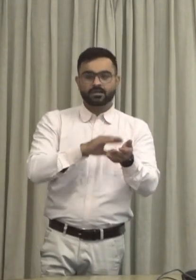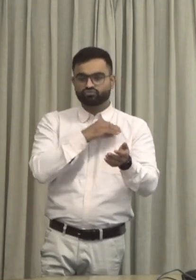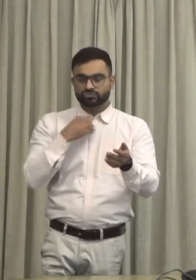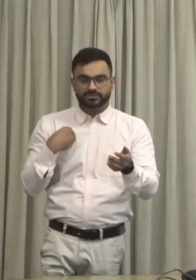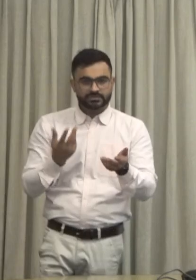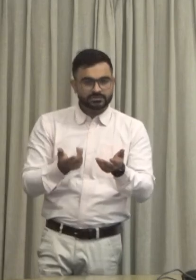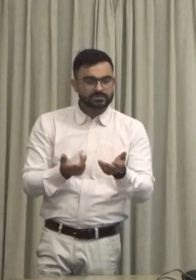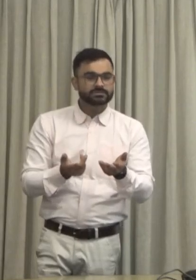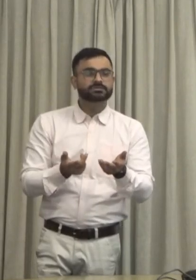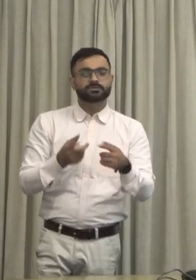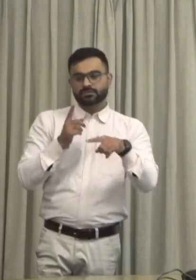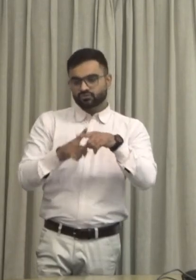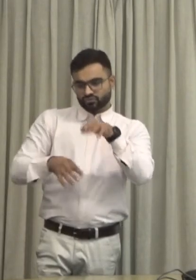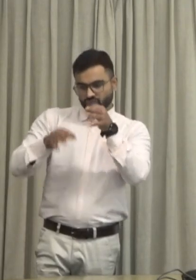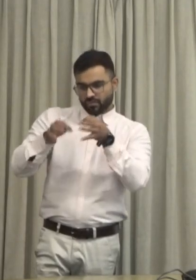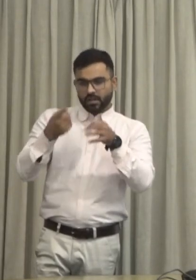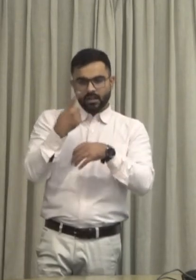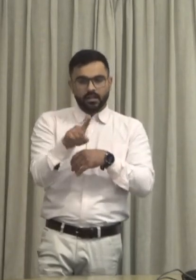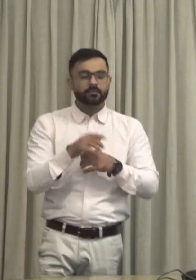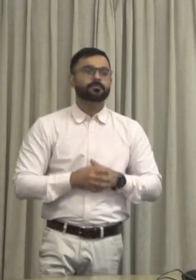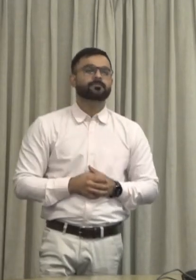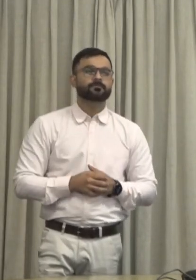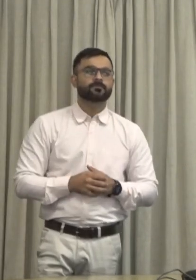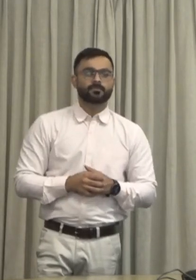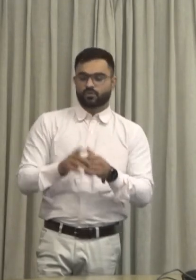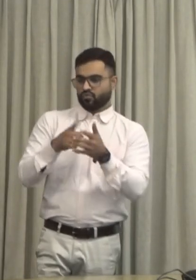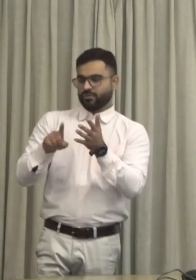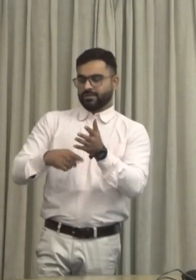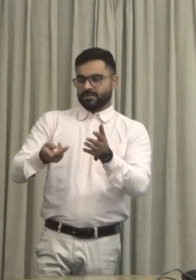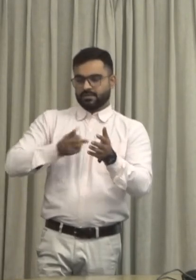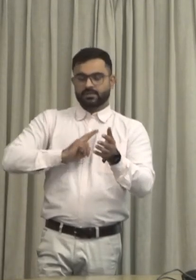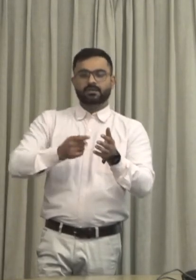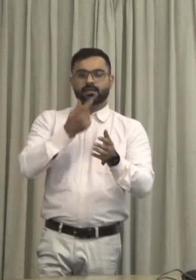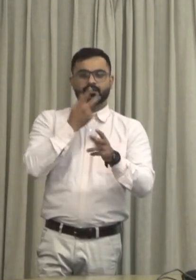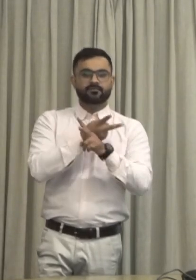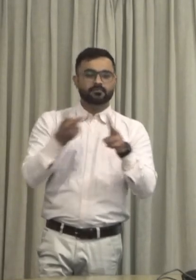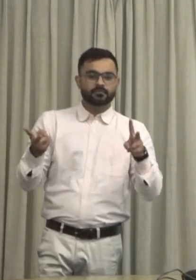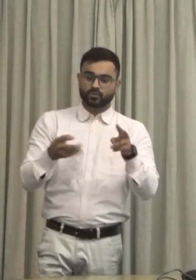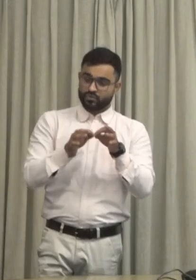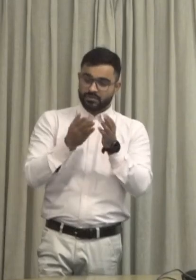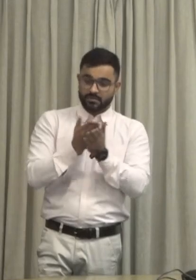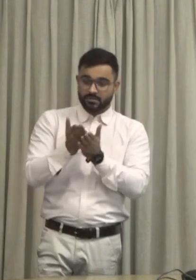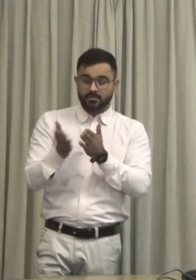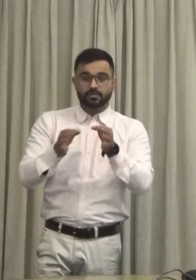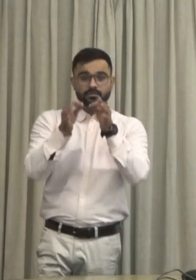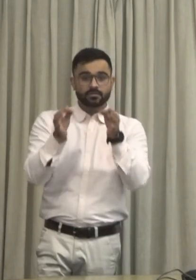medically and judicially correct to withdraw nutrition in the proper,